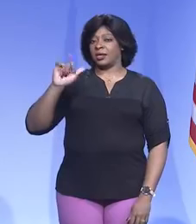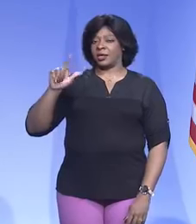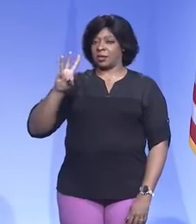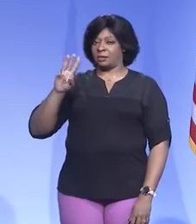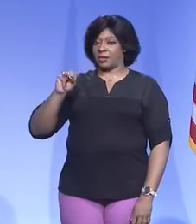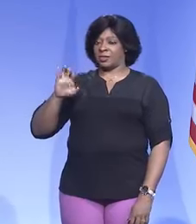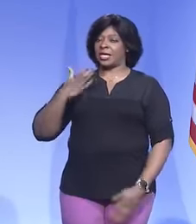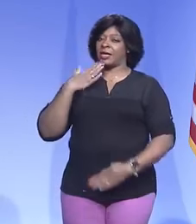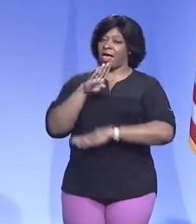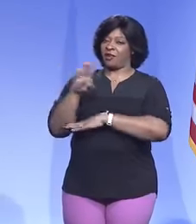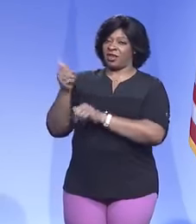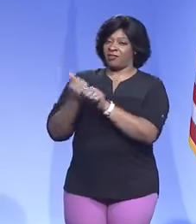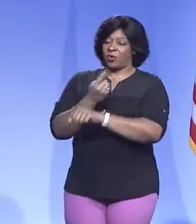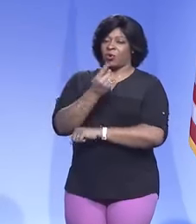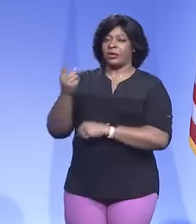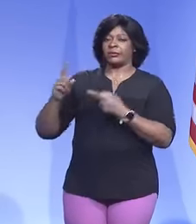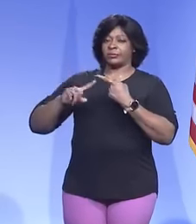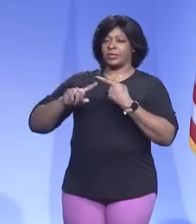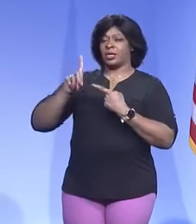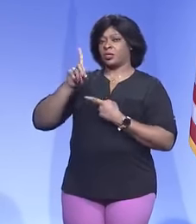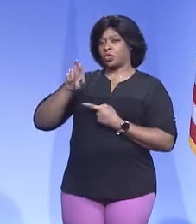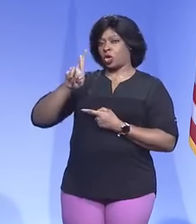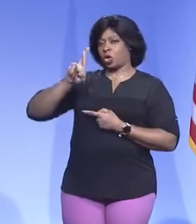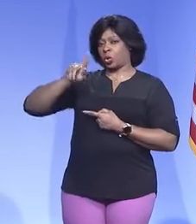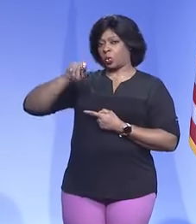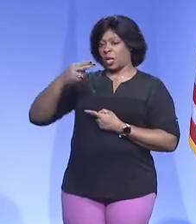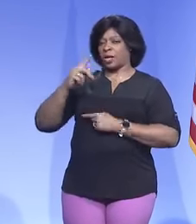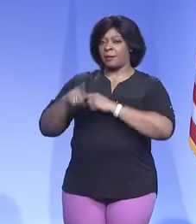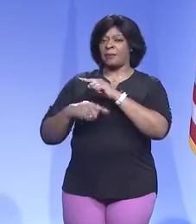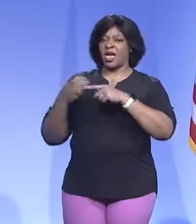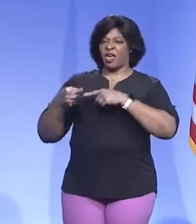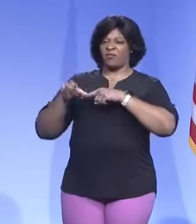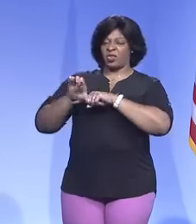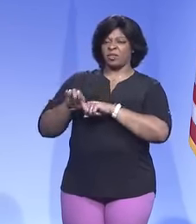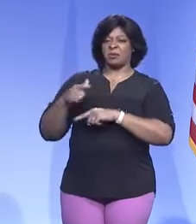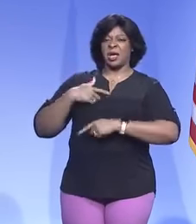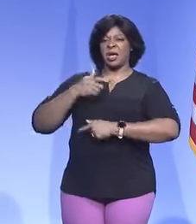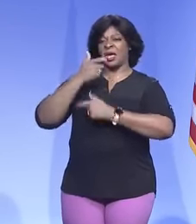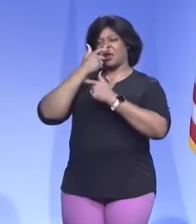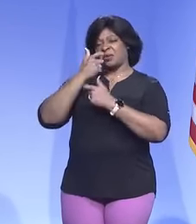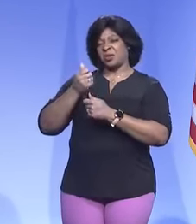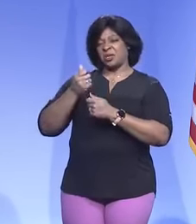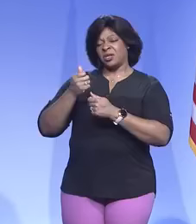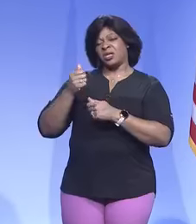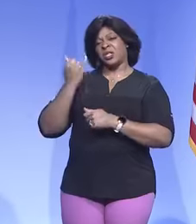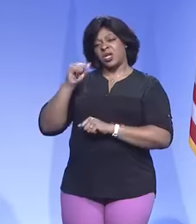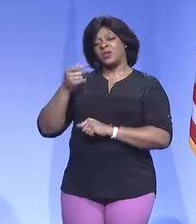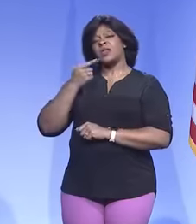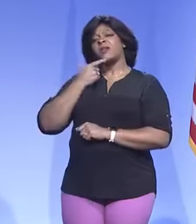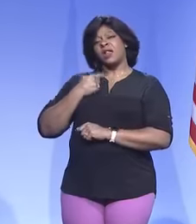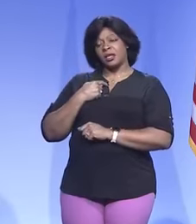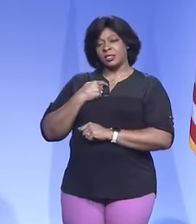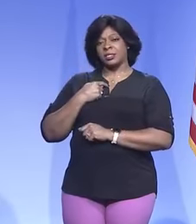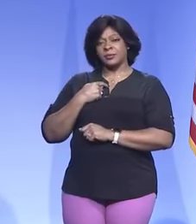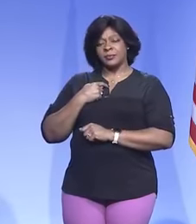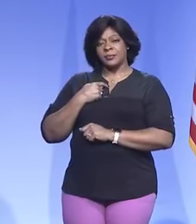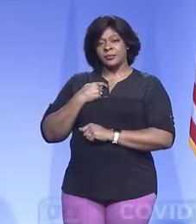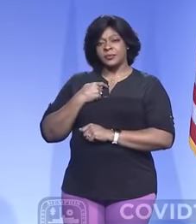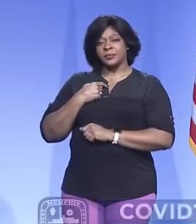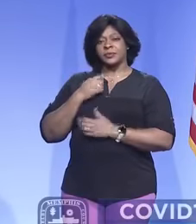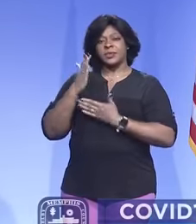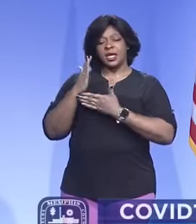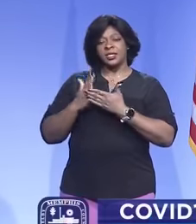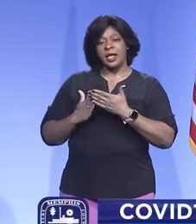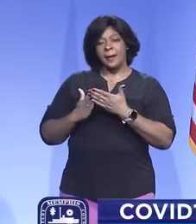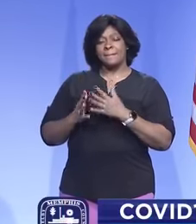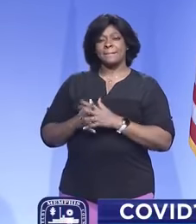afternoon, everyone. First question is for Dr. Randolph regarding enforcement. I was interested if you could tell us some of